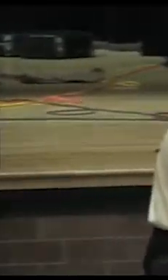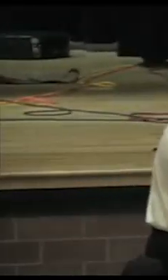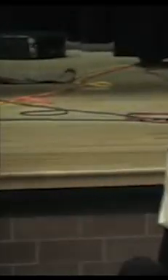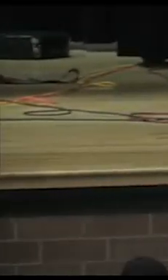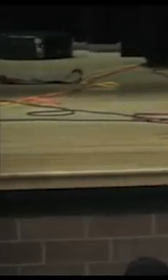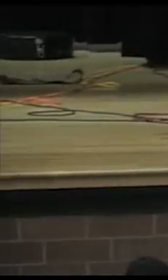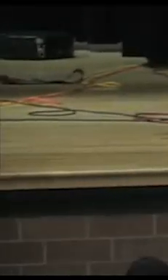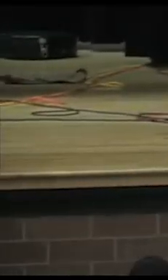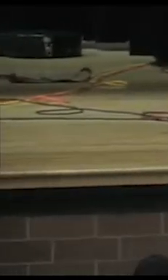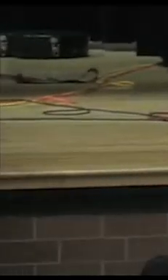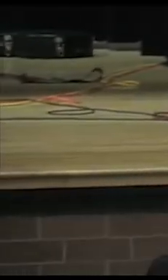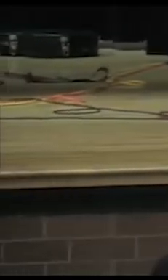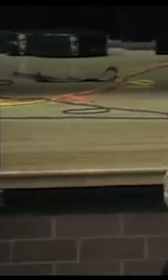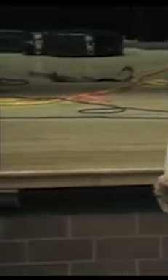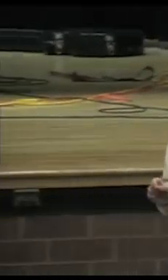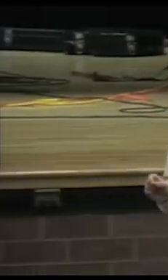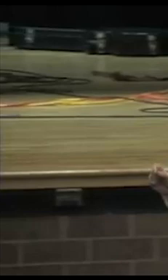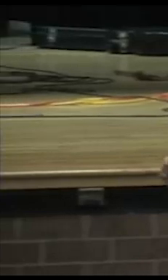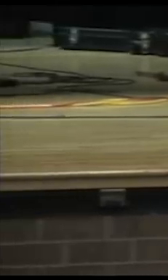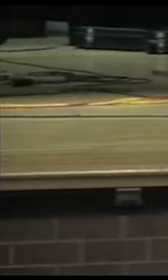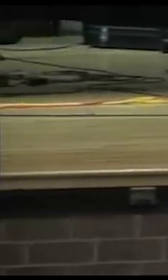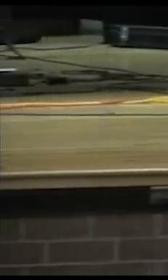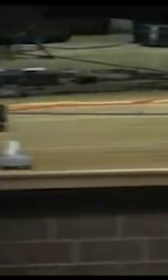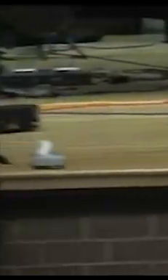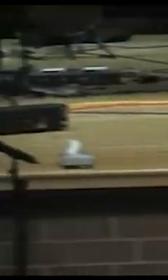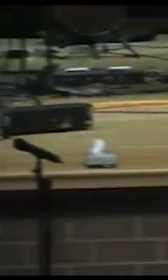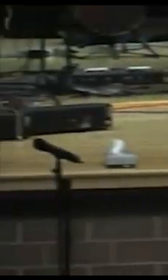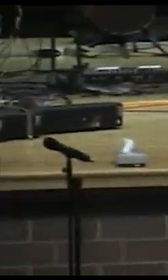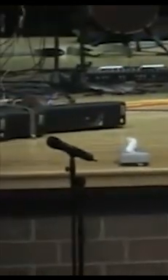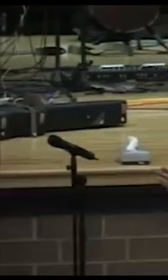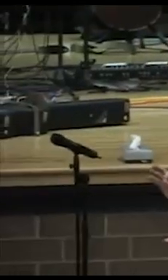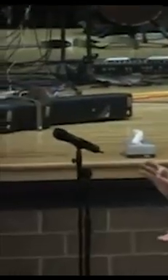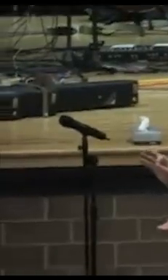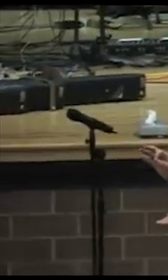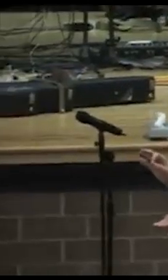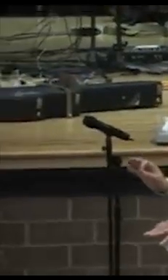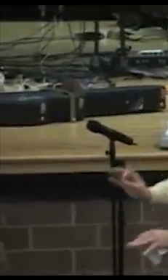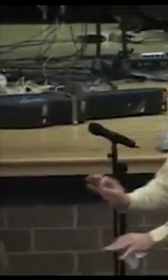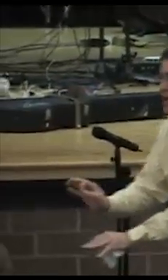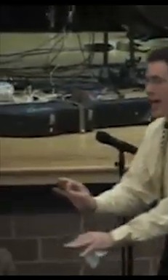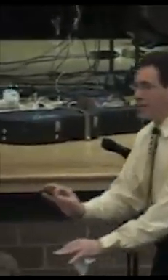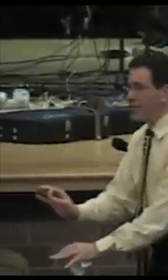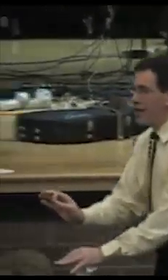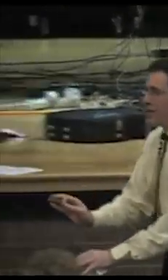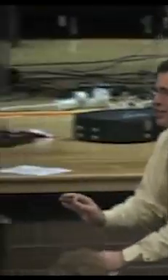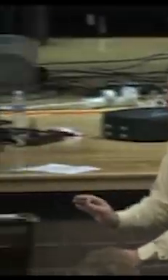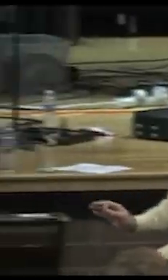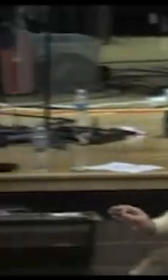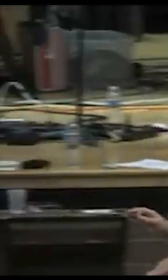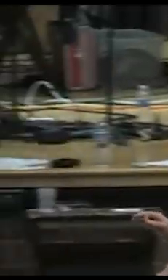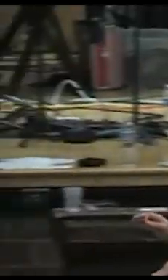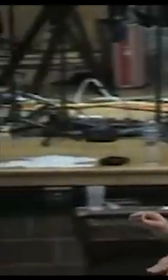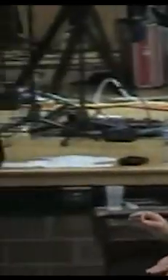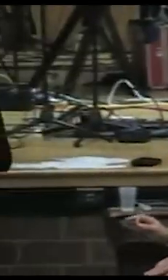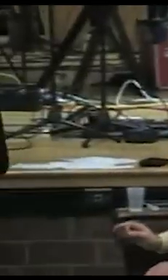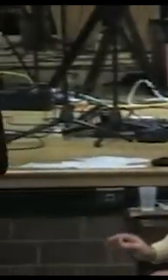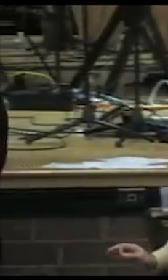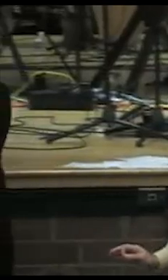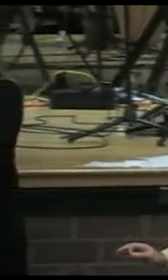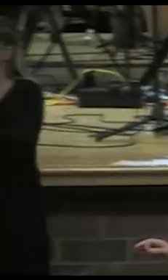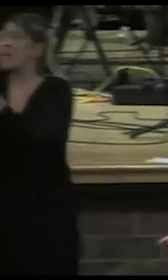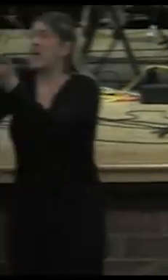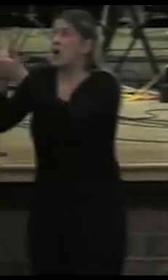undistracted with your devotion to God, hallelujah, and you'll take on His prayers, ask Him. Seriously, as a single, say, Lord, help me to pray